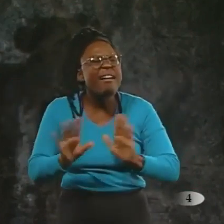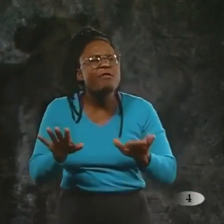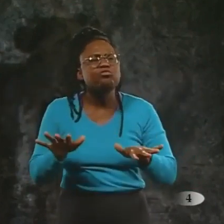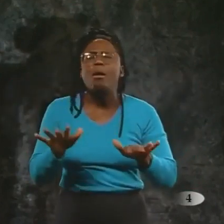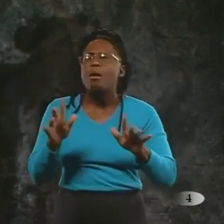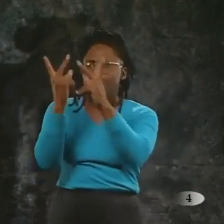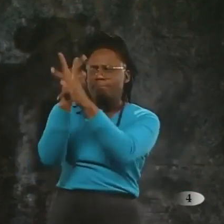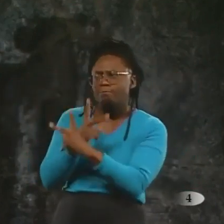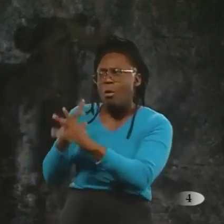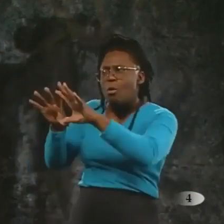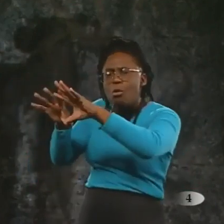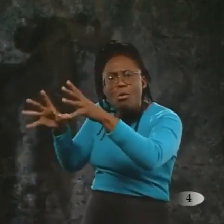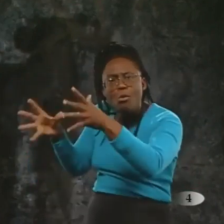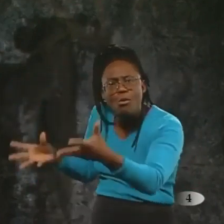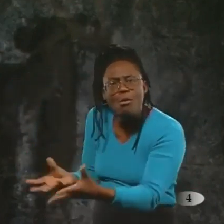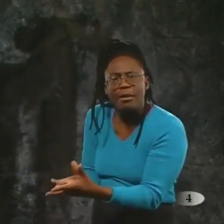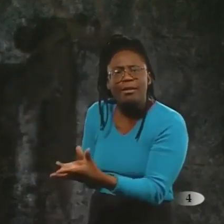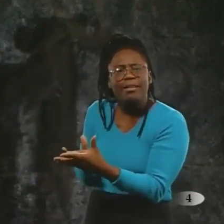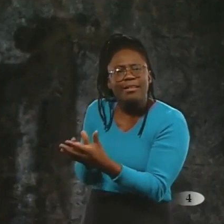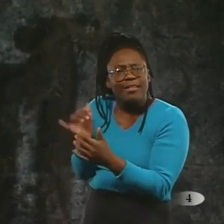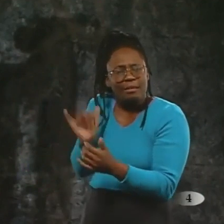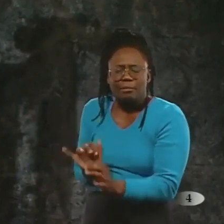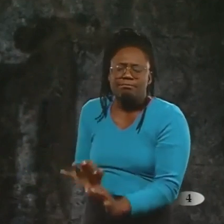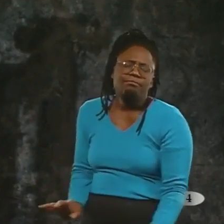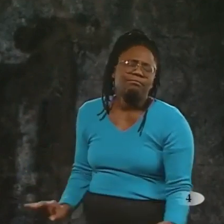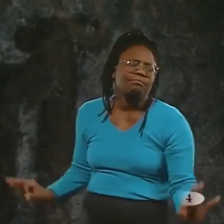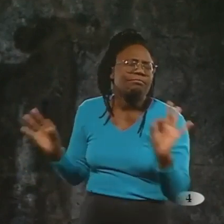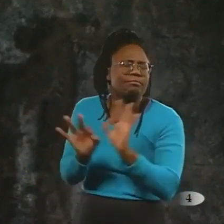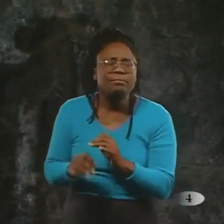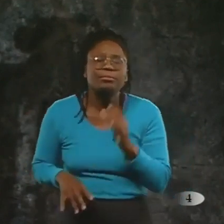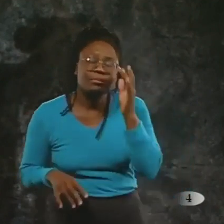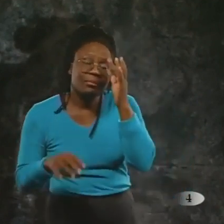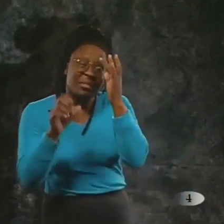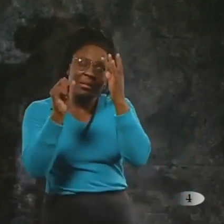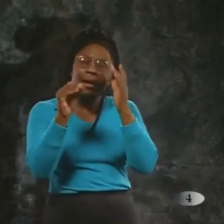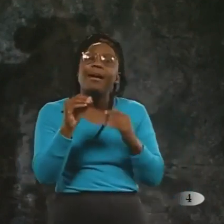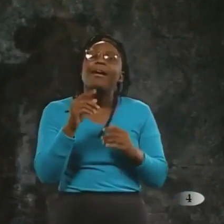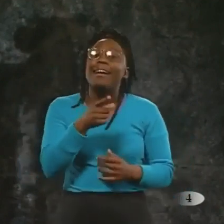letters, they're looking at the shape, looking at the fingerspelled word as a whole, and that's very important in